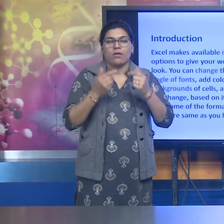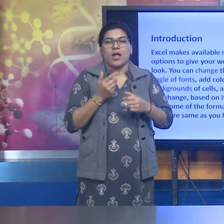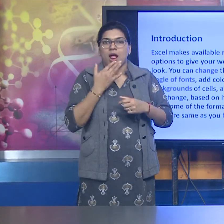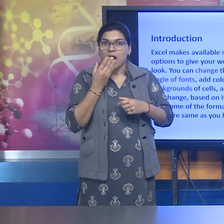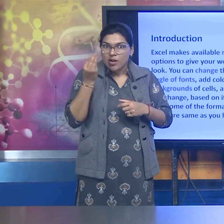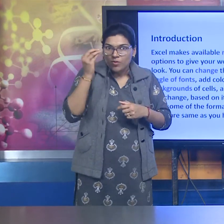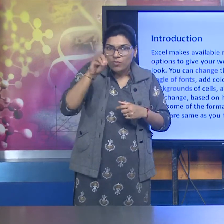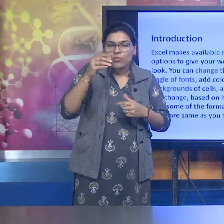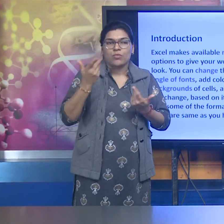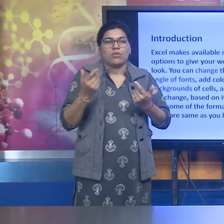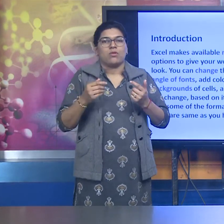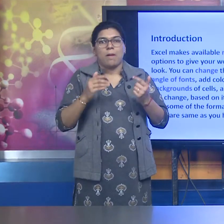based